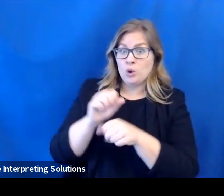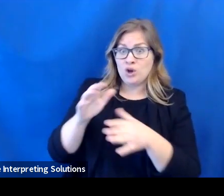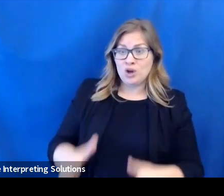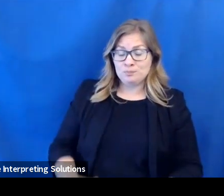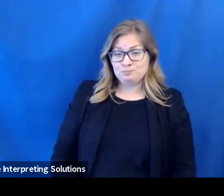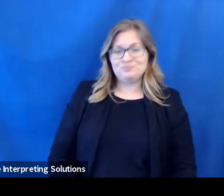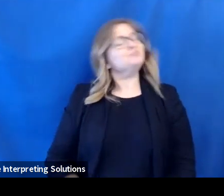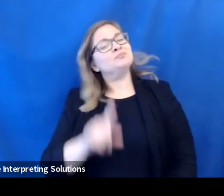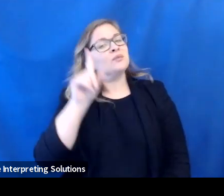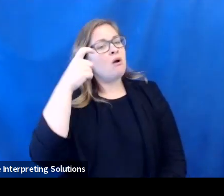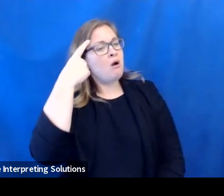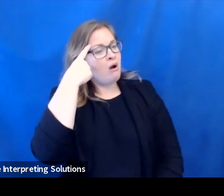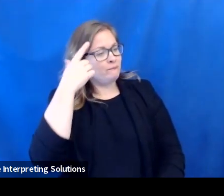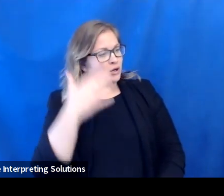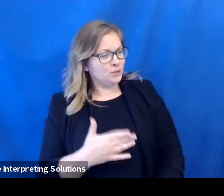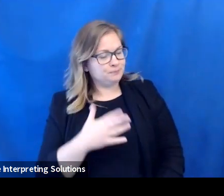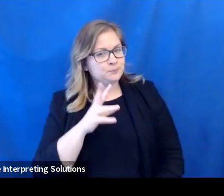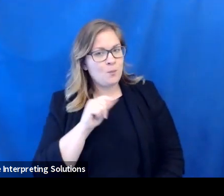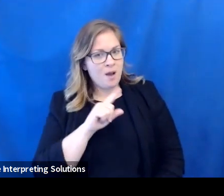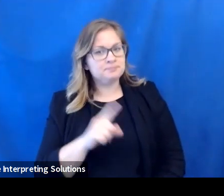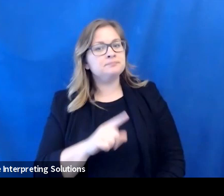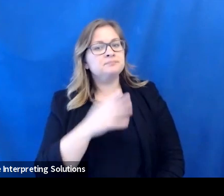you as you're in the negotiations.